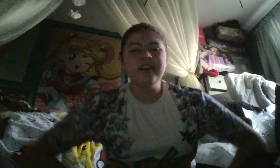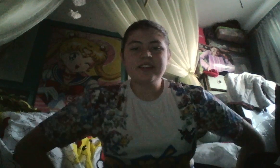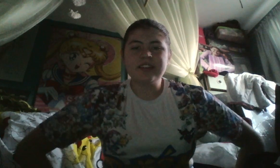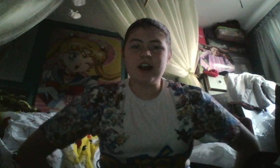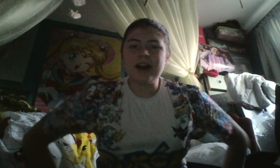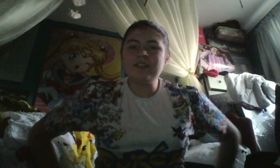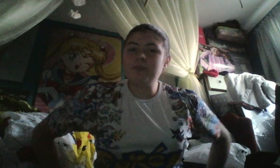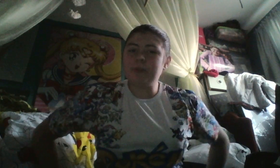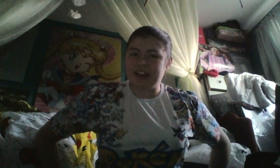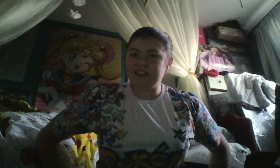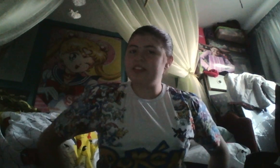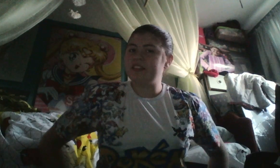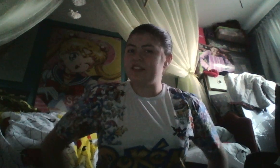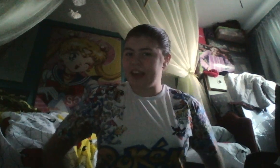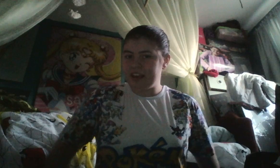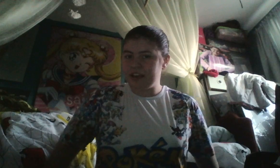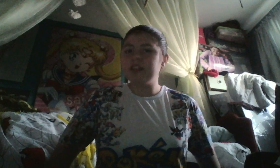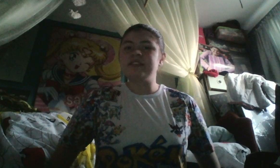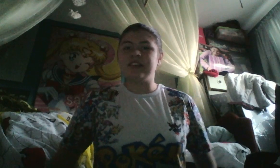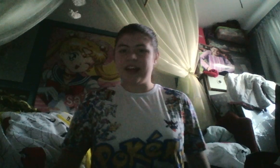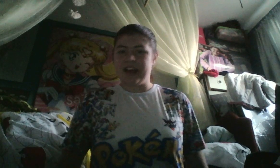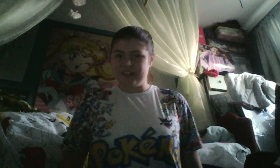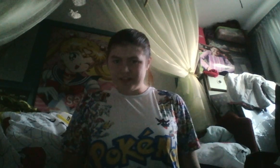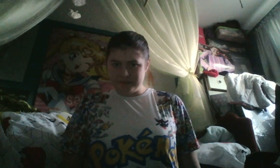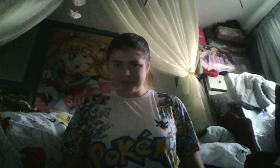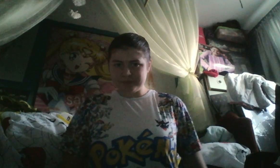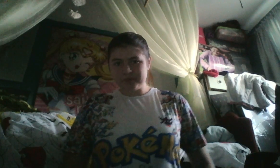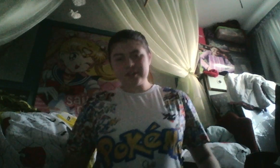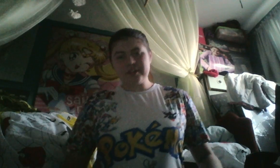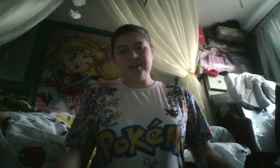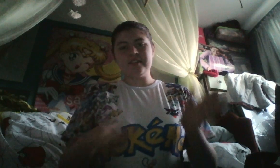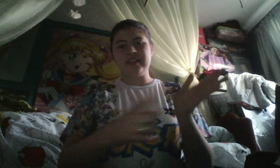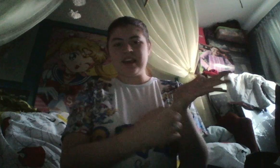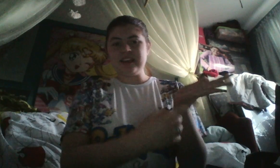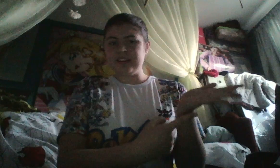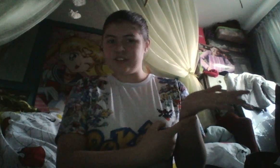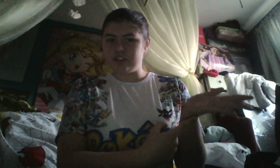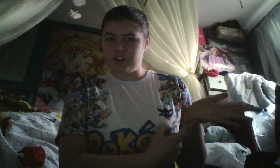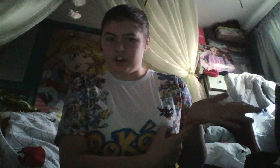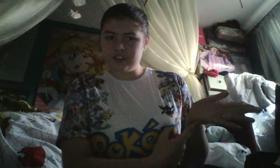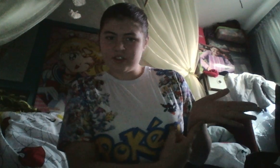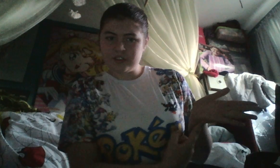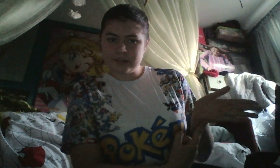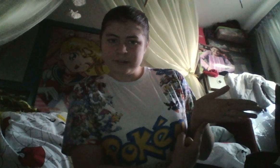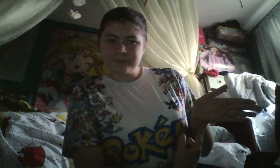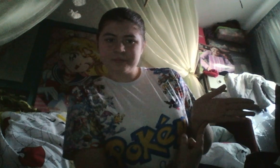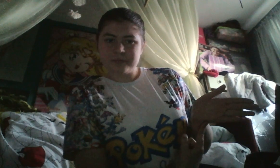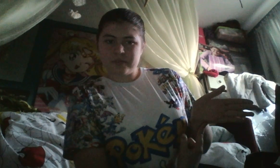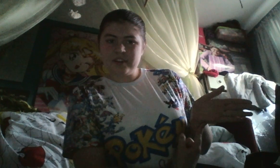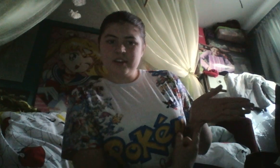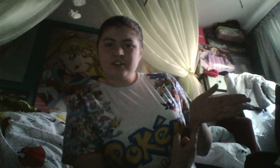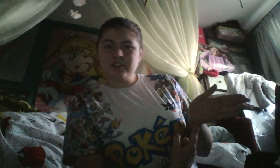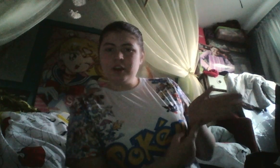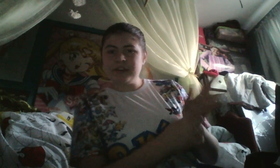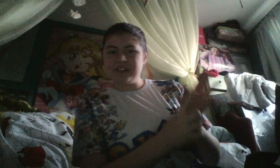So I will repeat T to Z. T is the cross. U is the